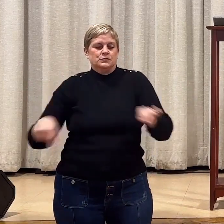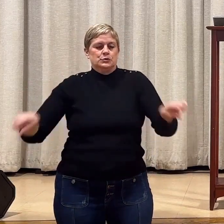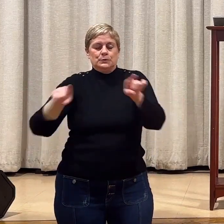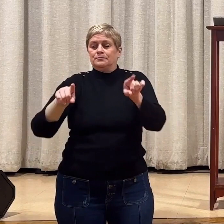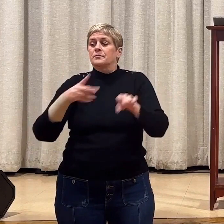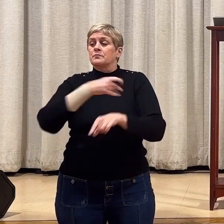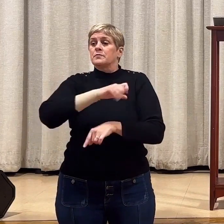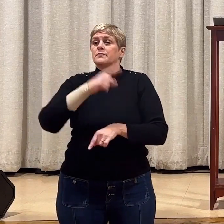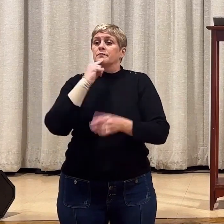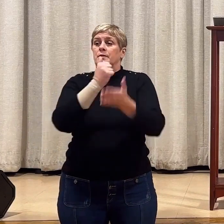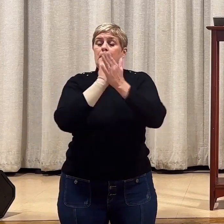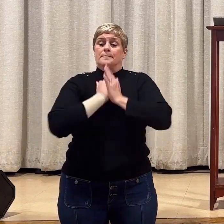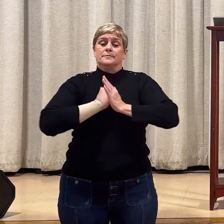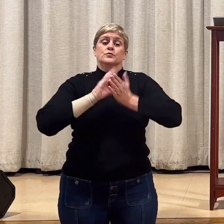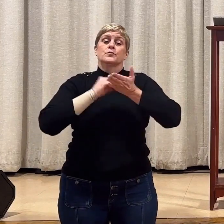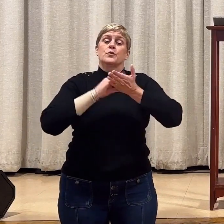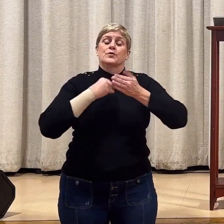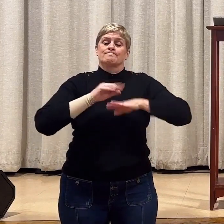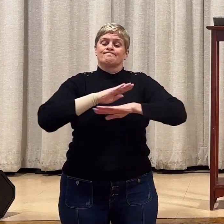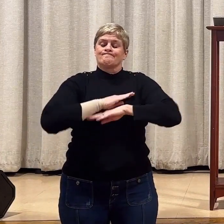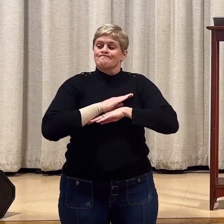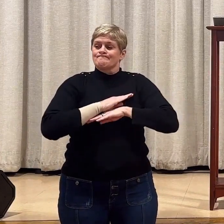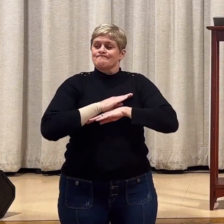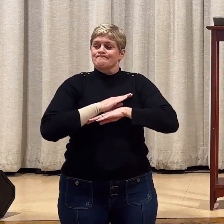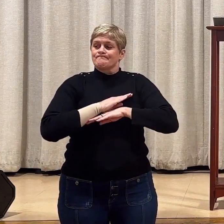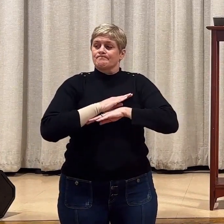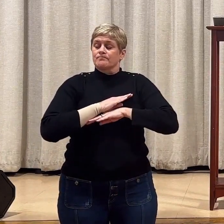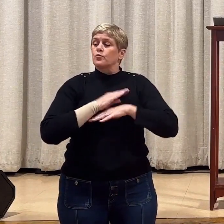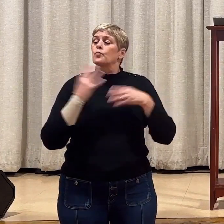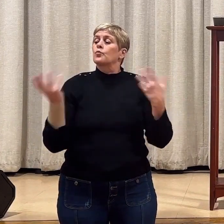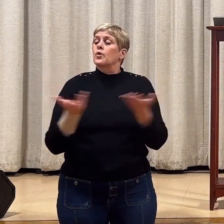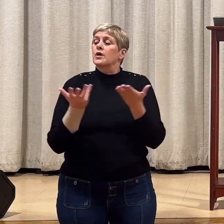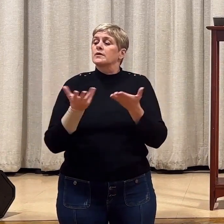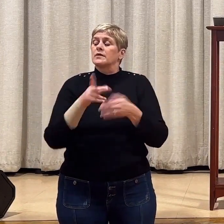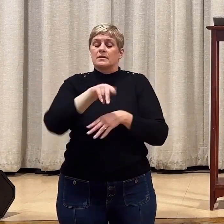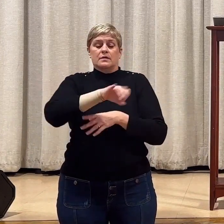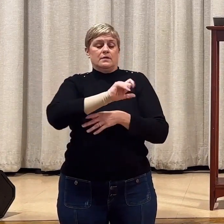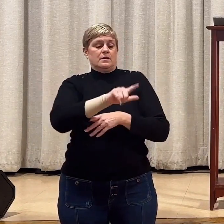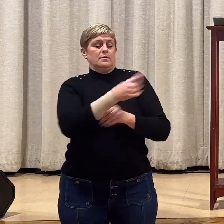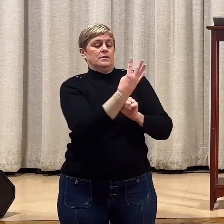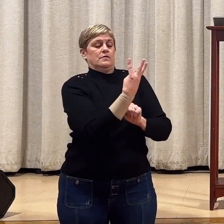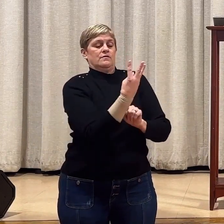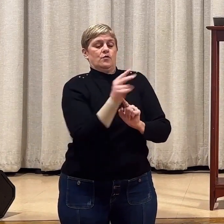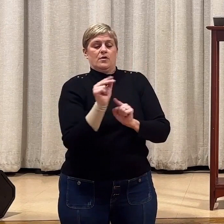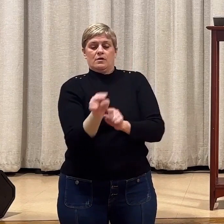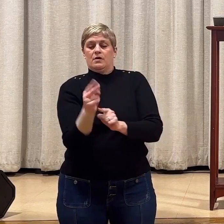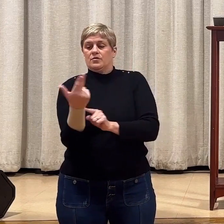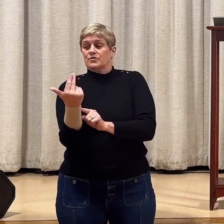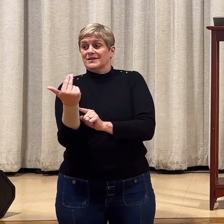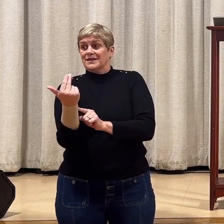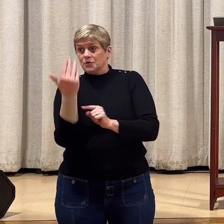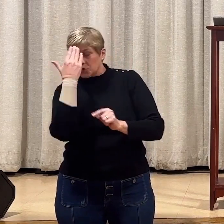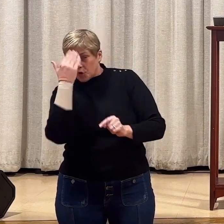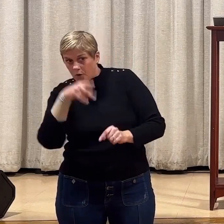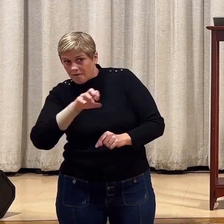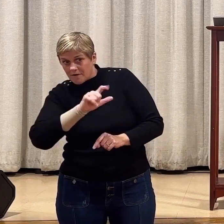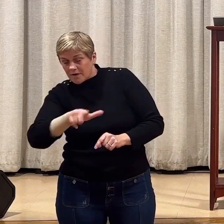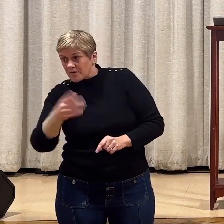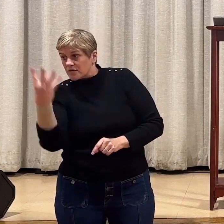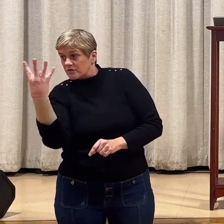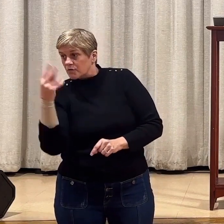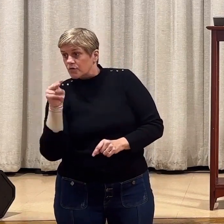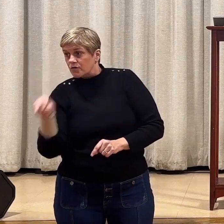contentment. He said it's the promise of Philippians 4:13. Does anyone know Philippians